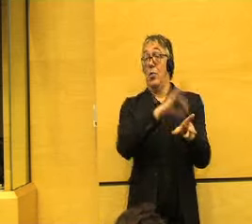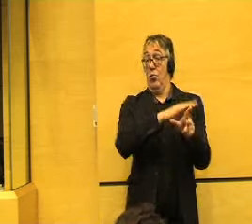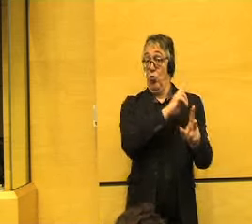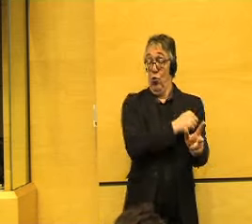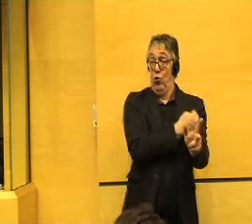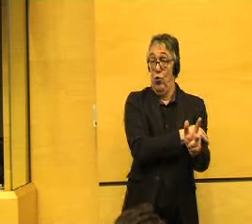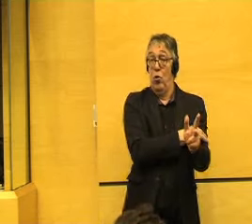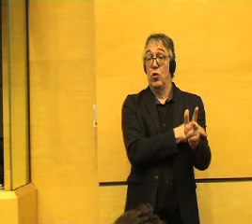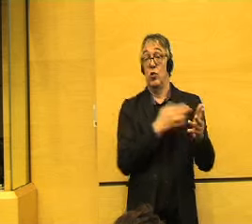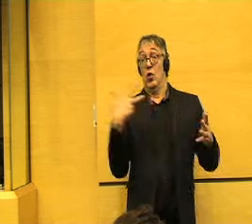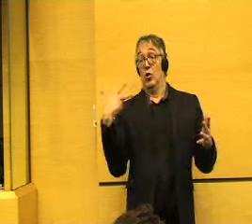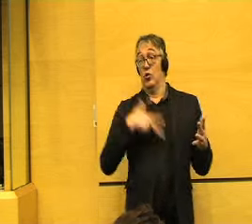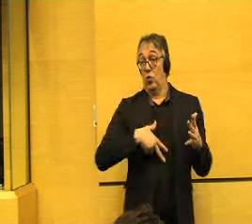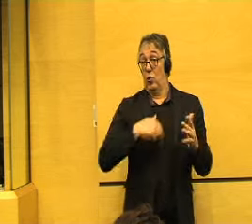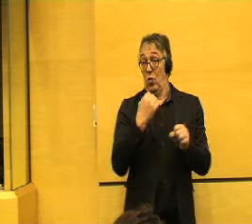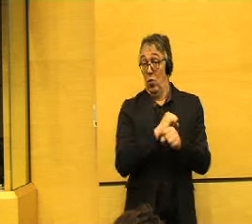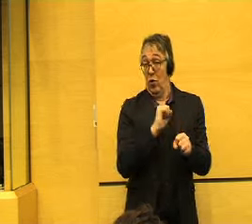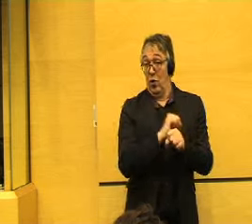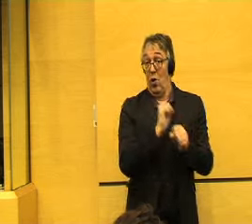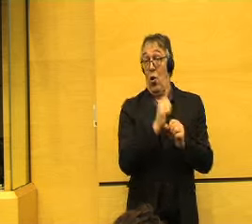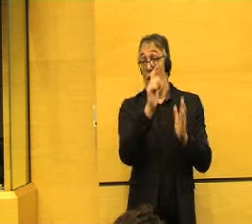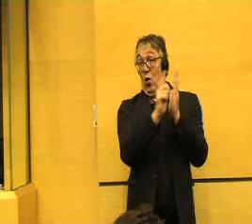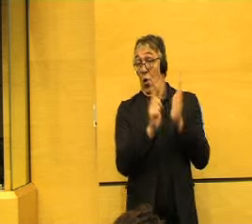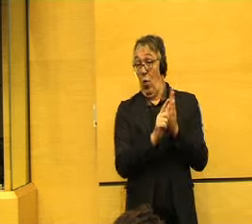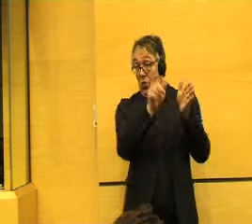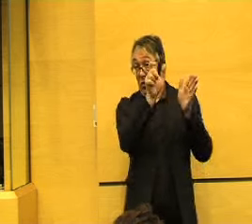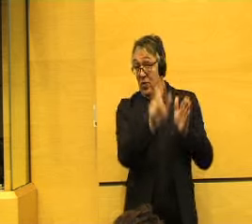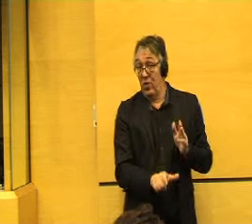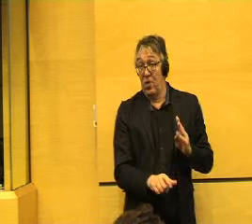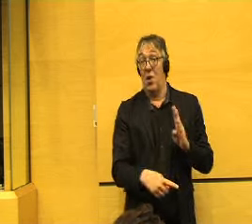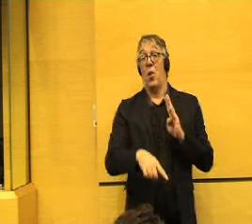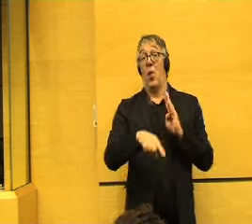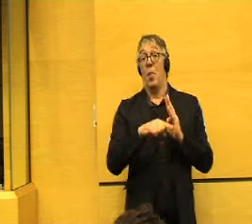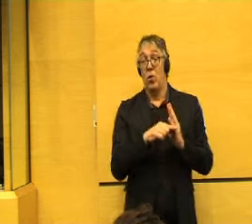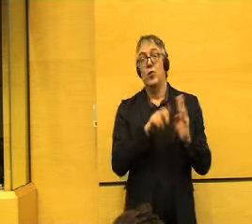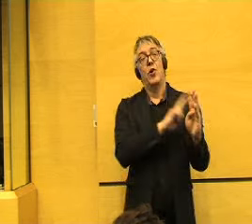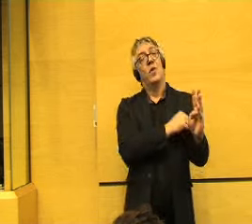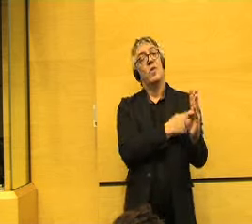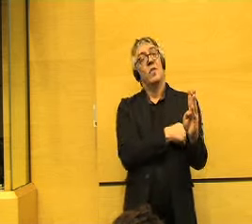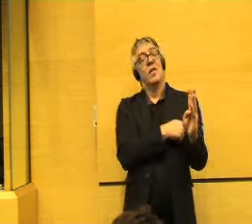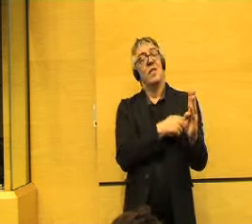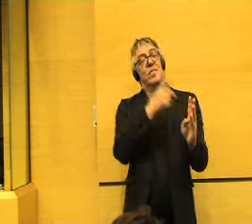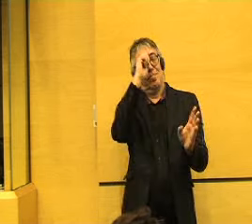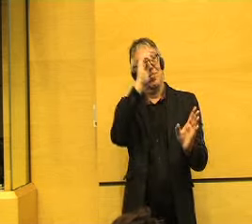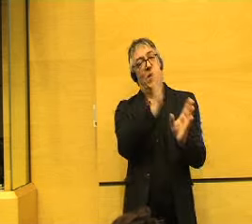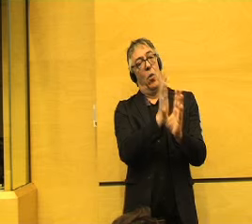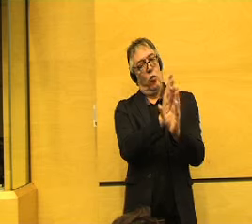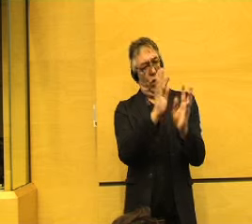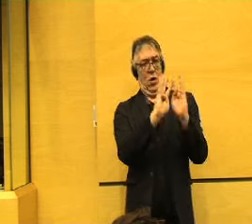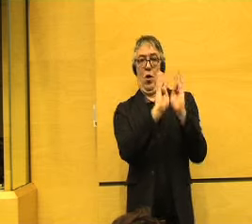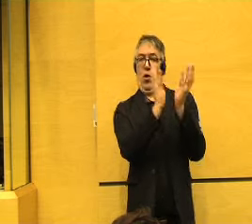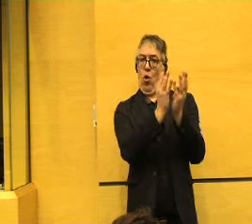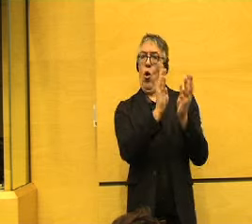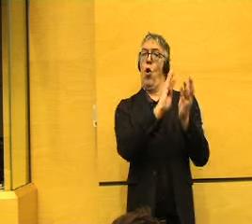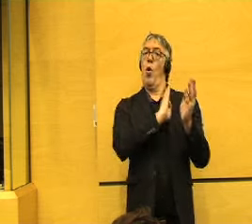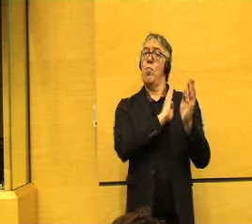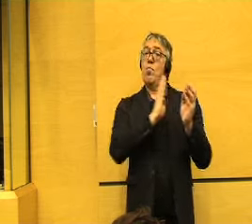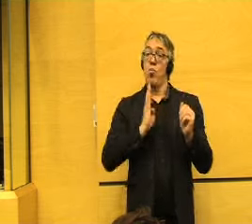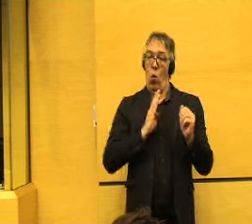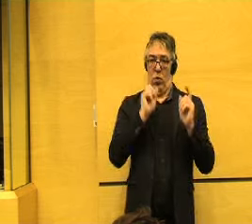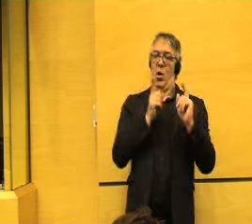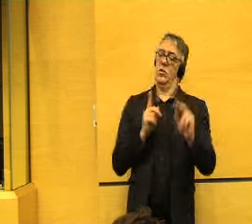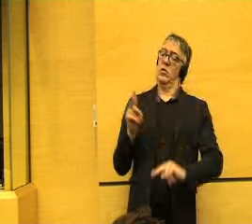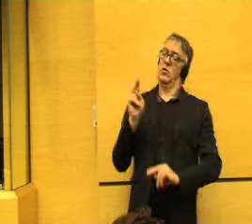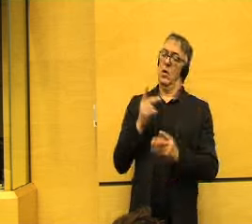medical, social worker, and a clinical psychologist, to be a body that has the power to access and